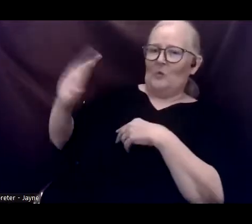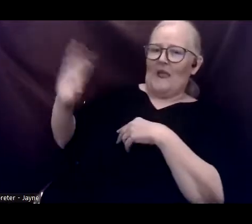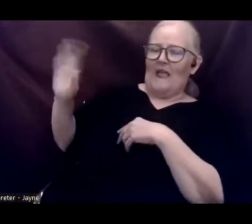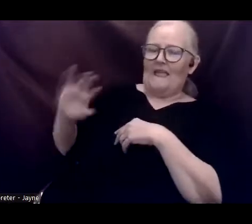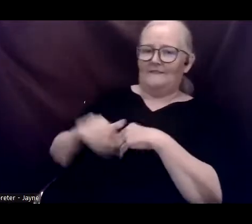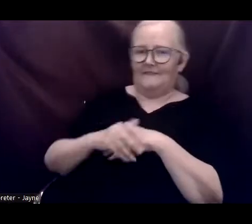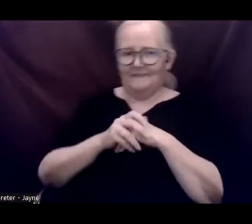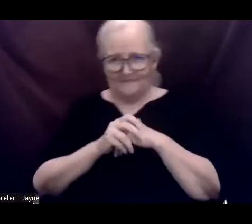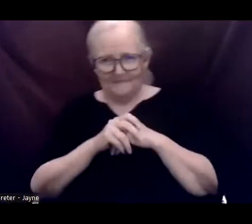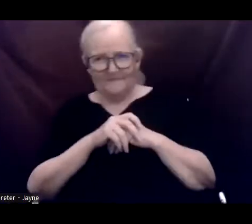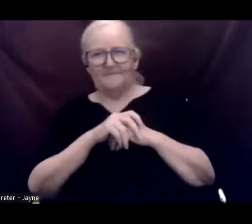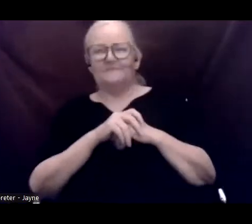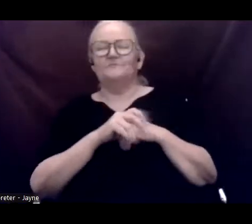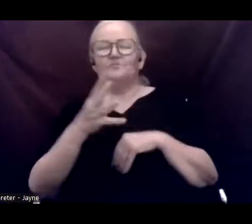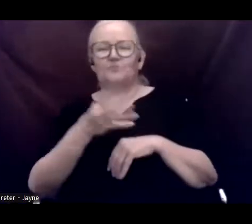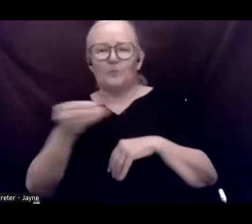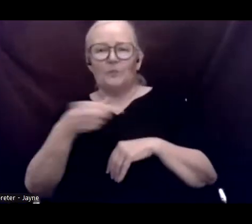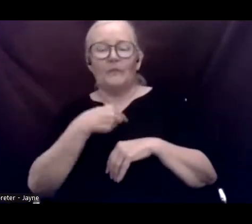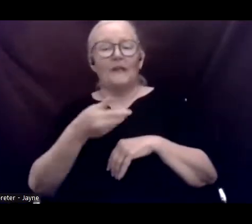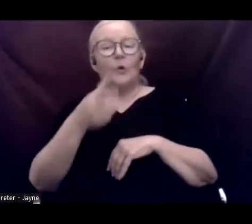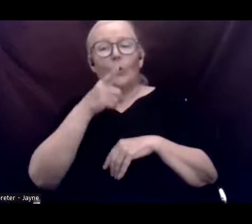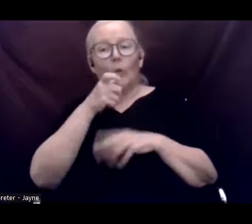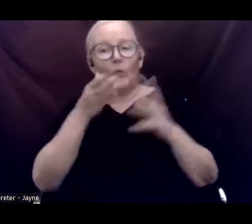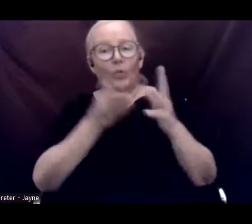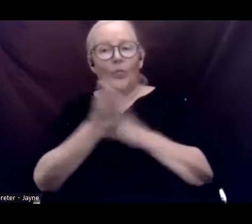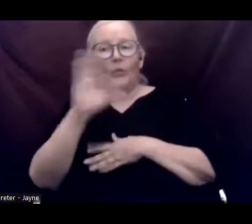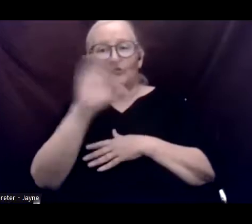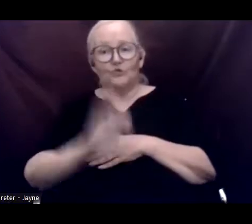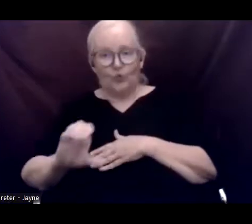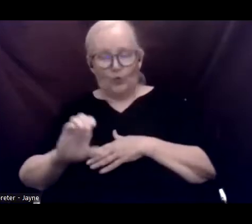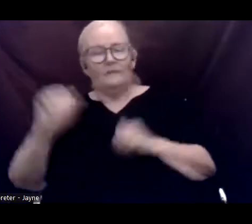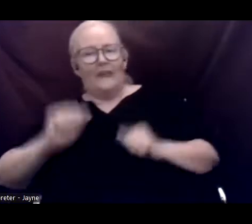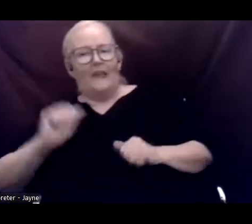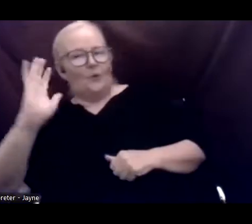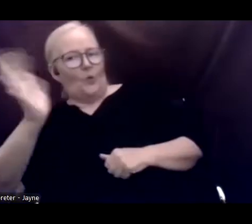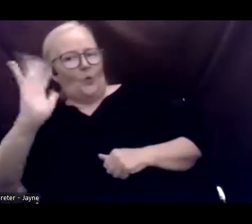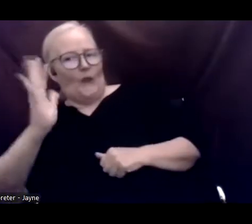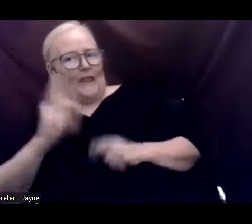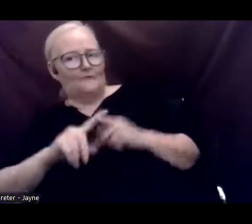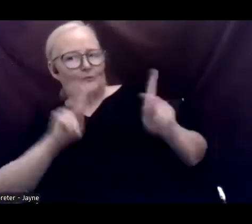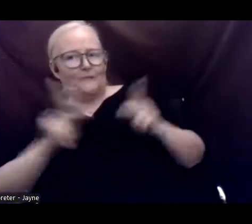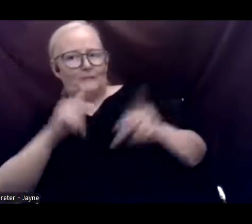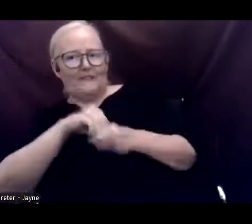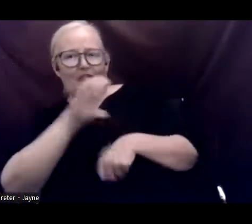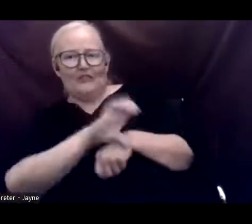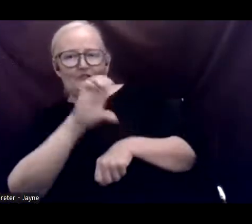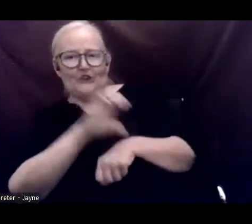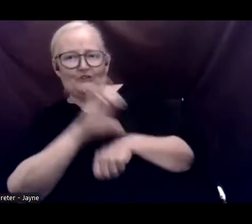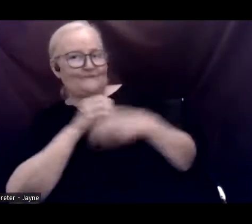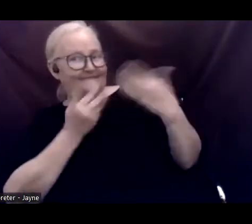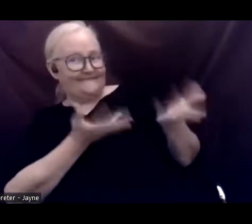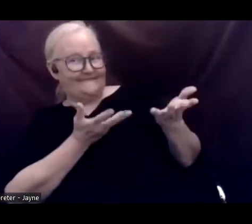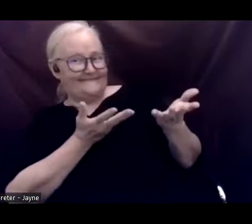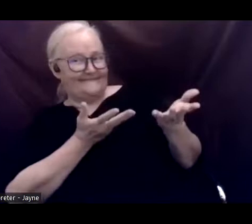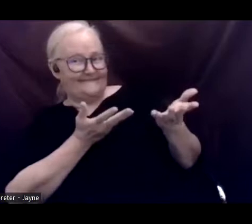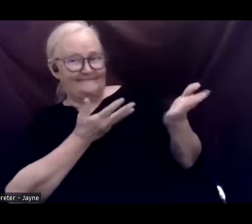Finally, I invite everyone joining us by Zoom to wave to everyone here in the sanctuary. However we come to worship,